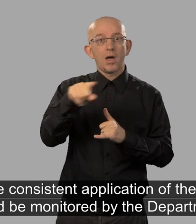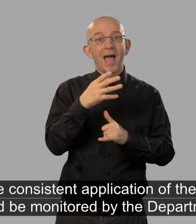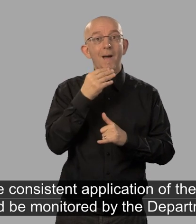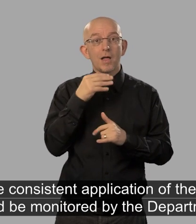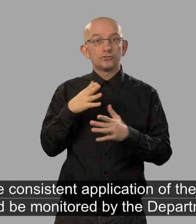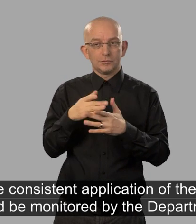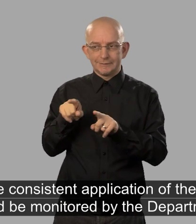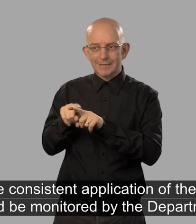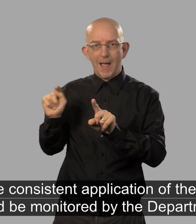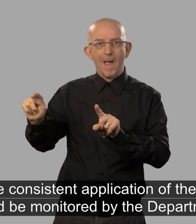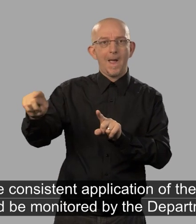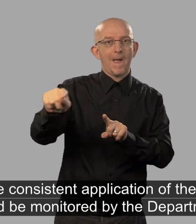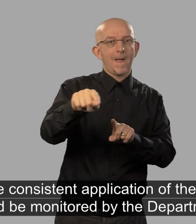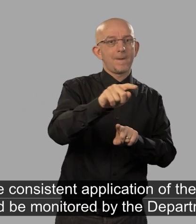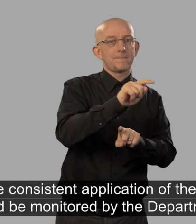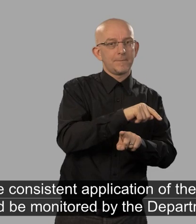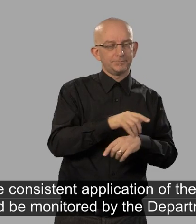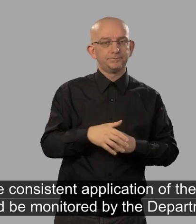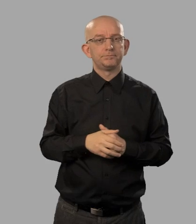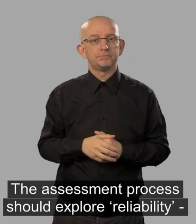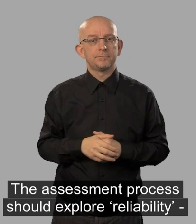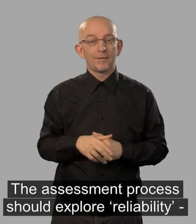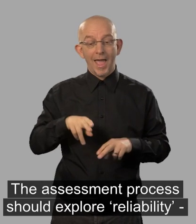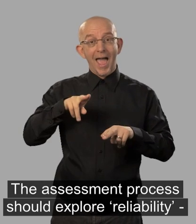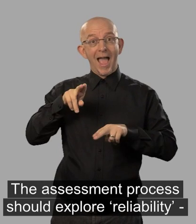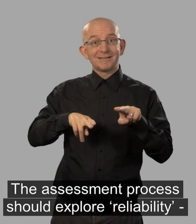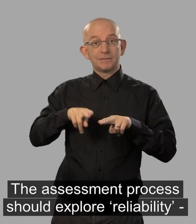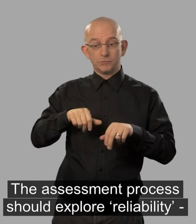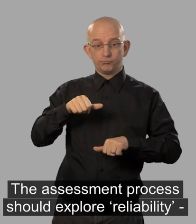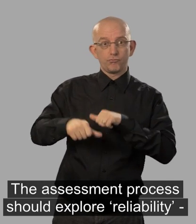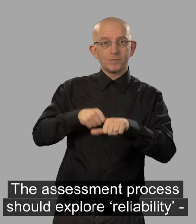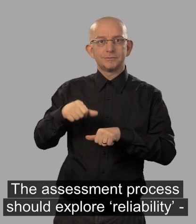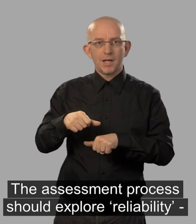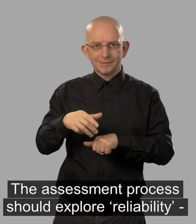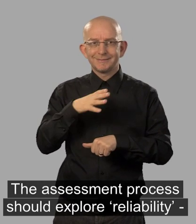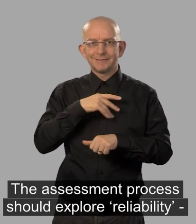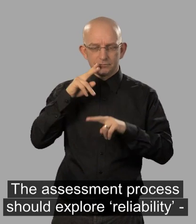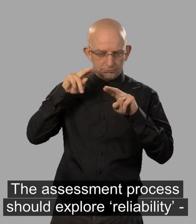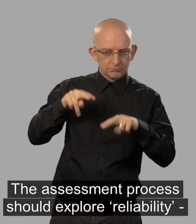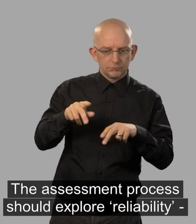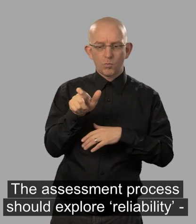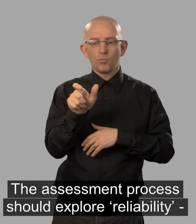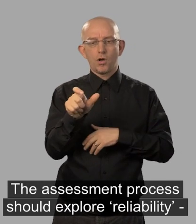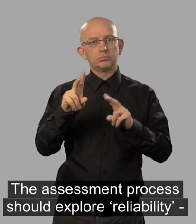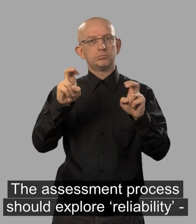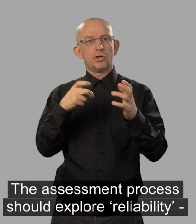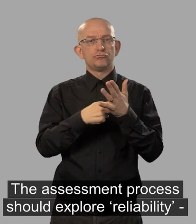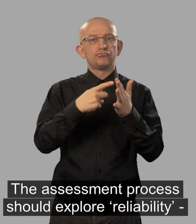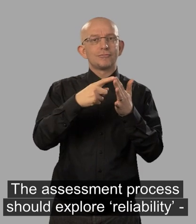application of these should be monitored by the department. The assessment process should explore reliability